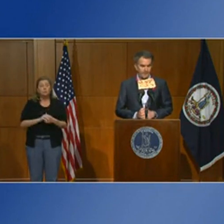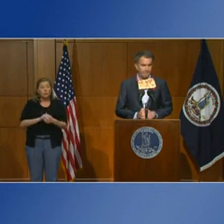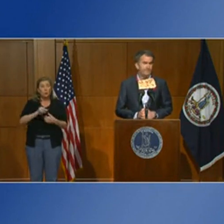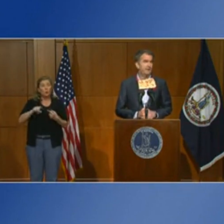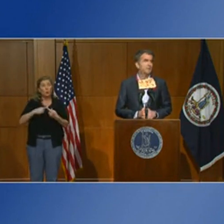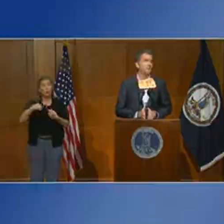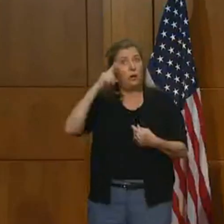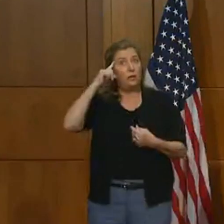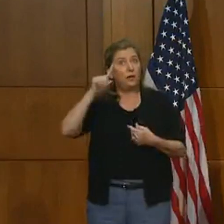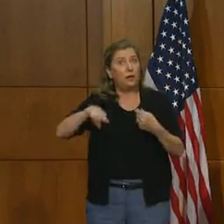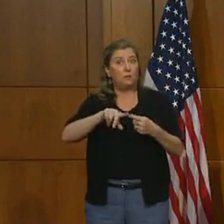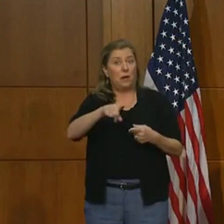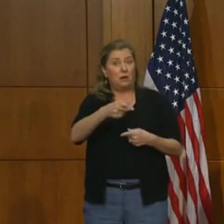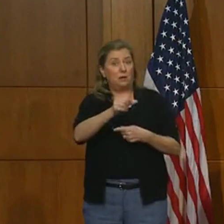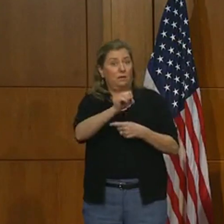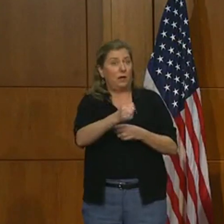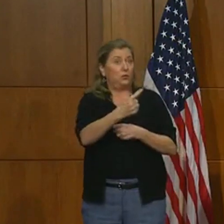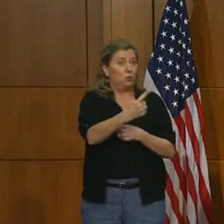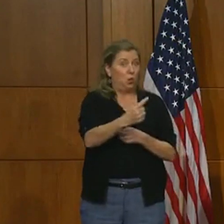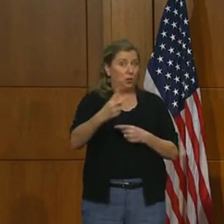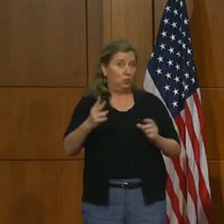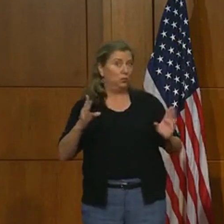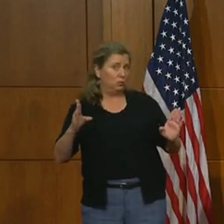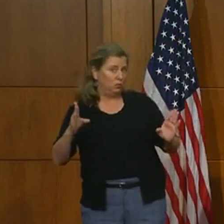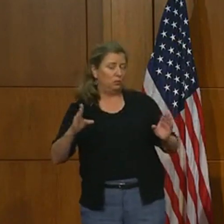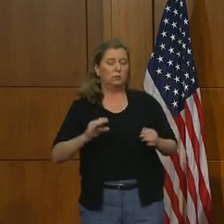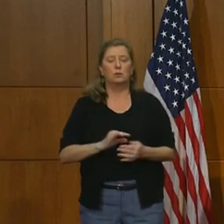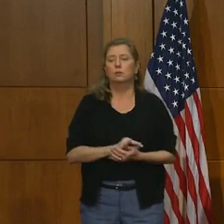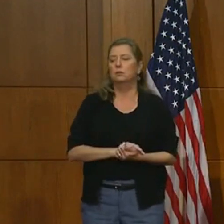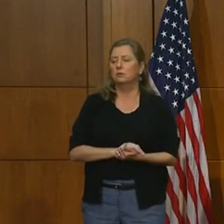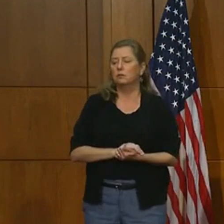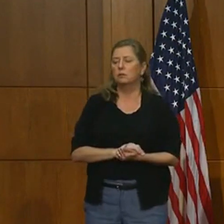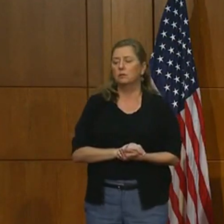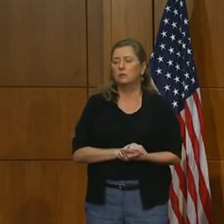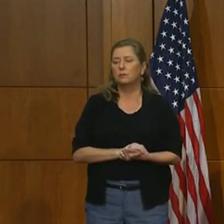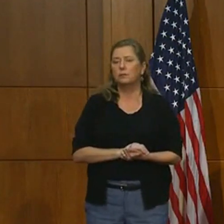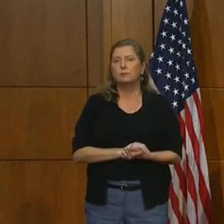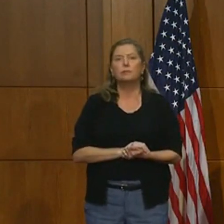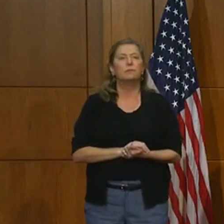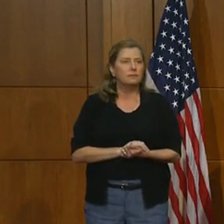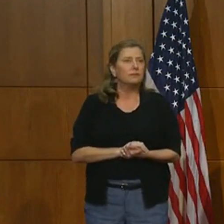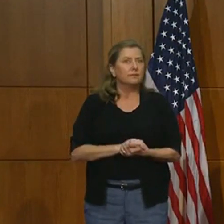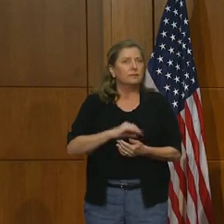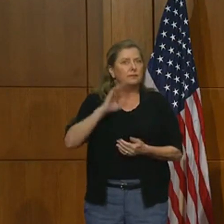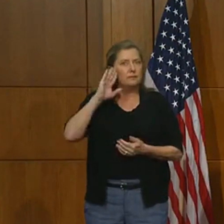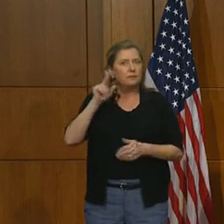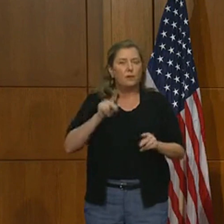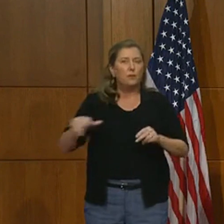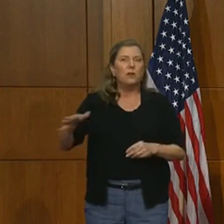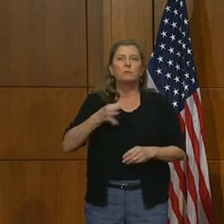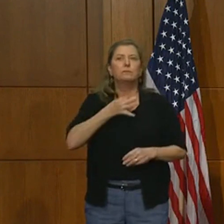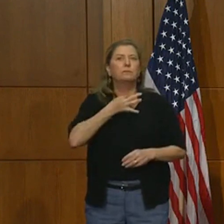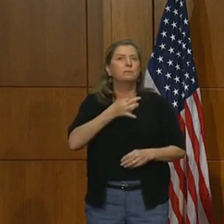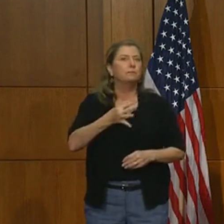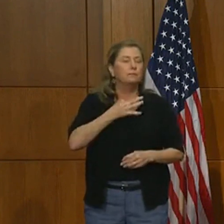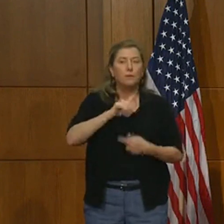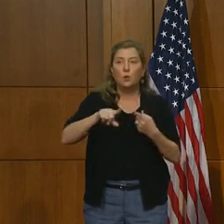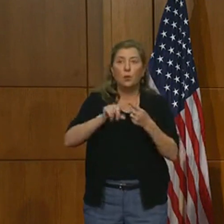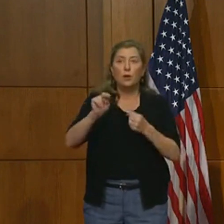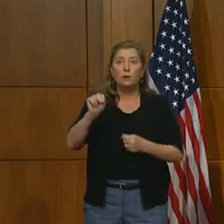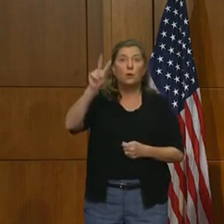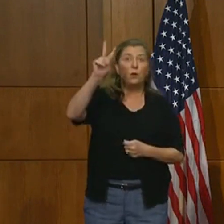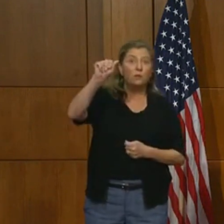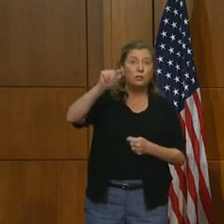think about Phase 1 and Phase 2. I know everyone is wondering when Northern Virginia,